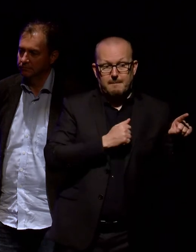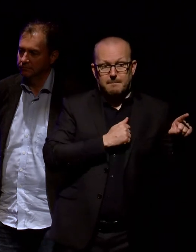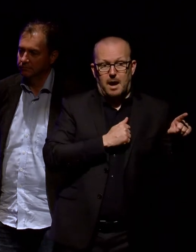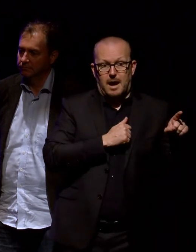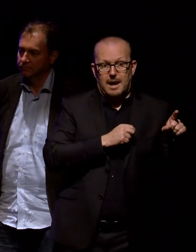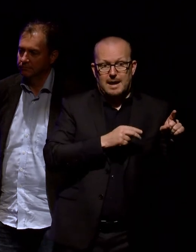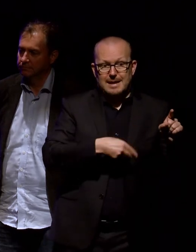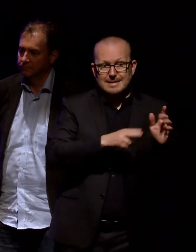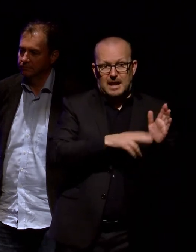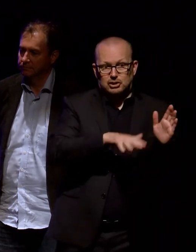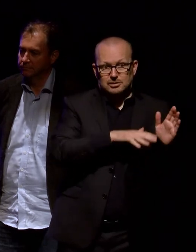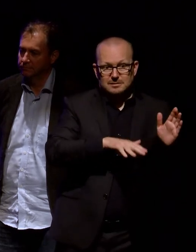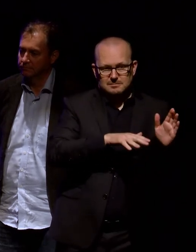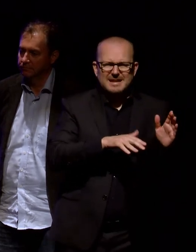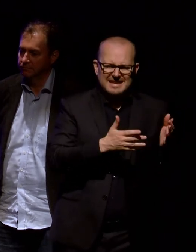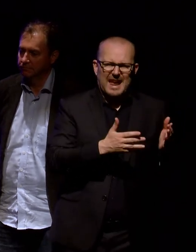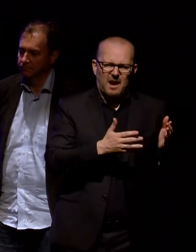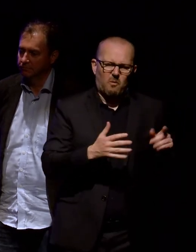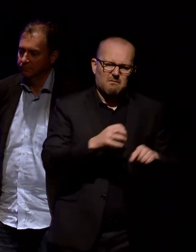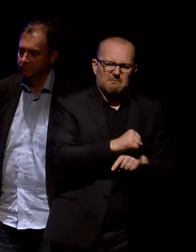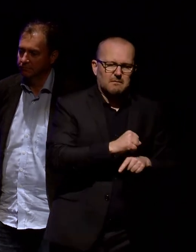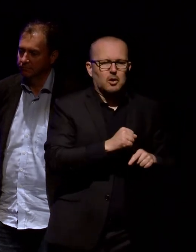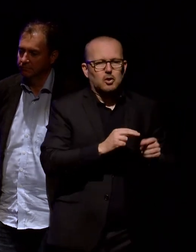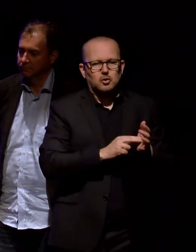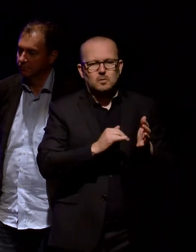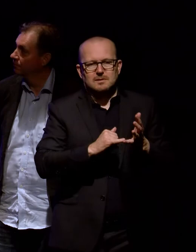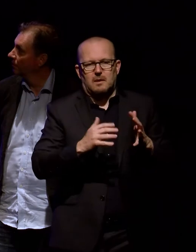in the place now known as New South Wales, Australia.